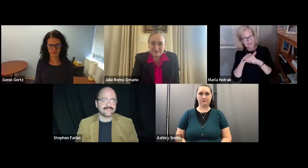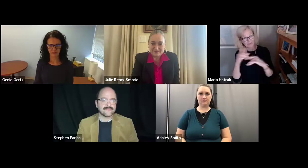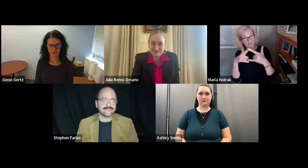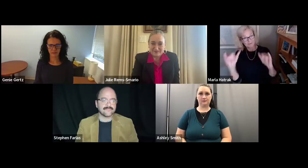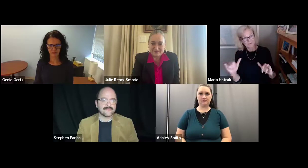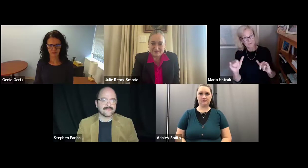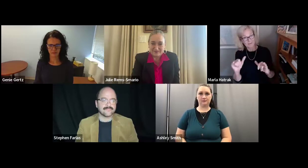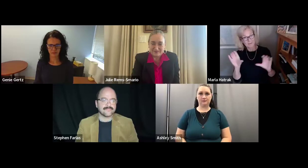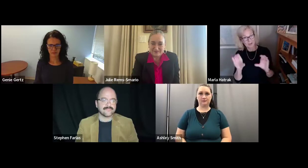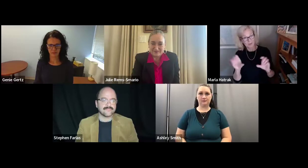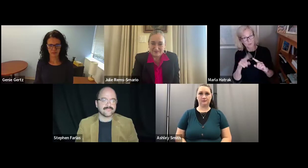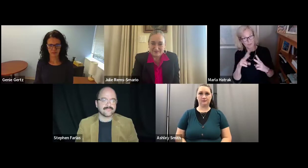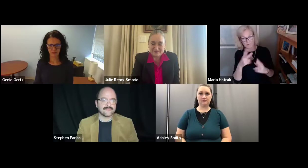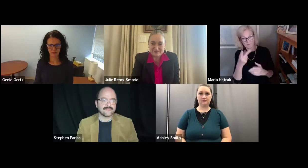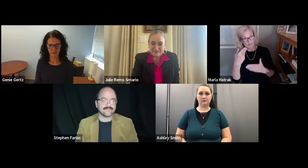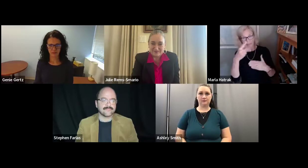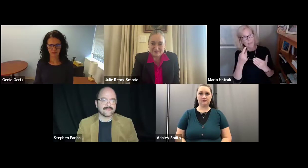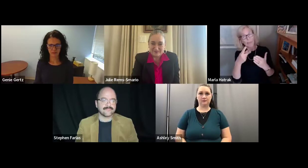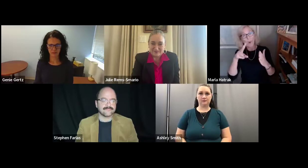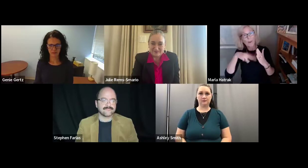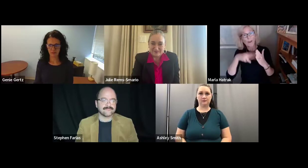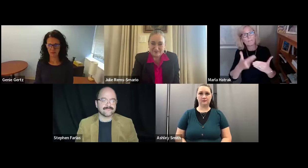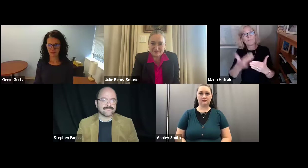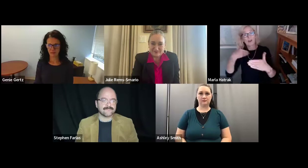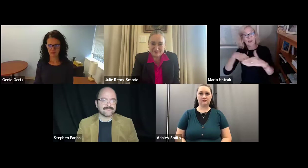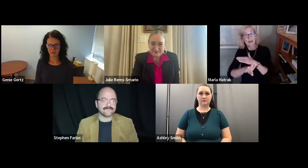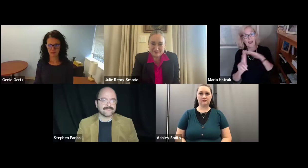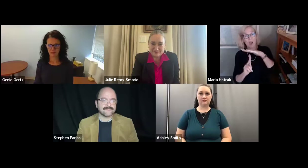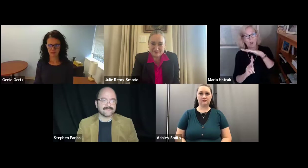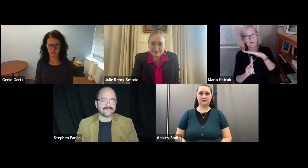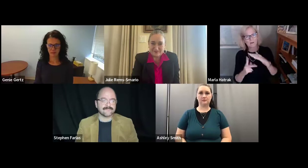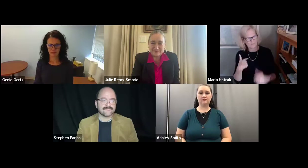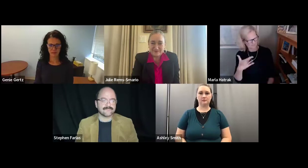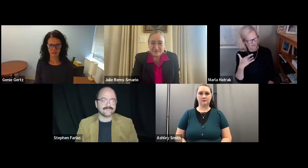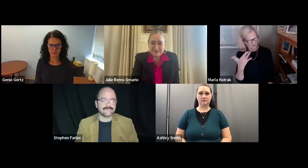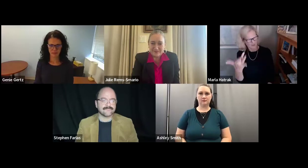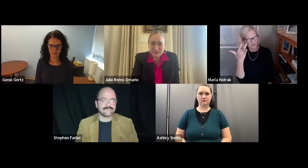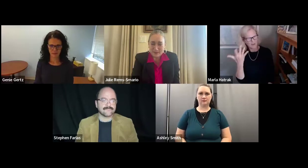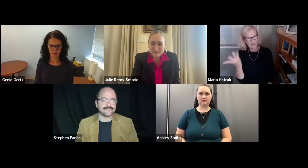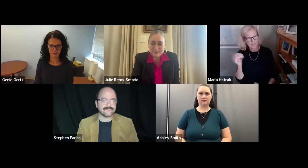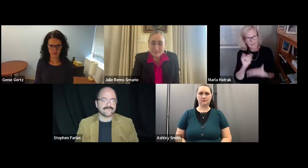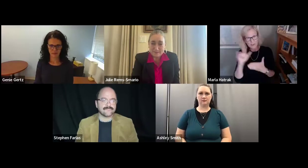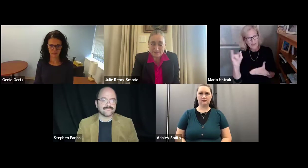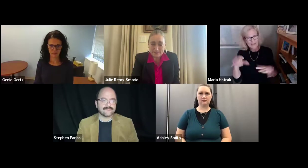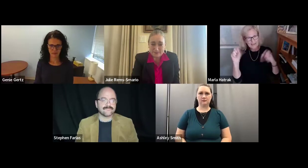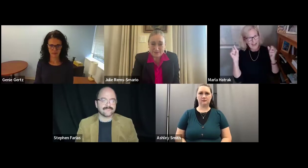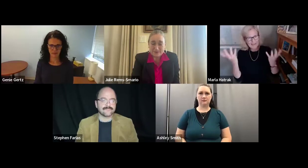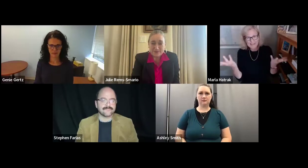what ASL and English bilingualism looks like. Prior to going into kindergarten, it became